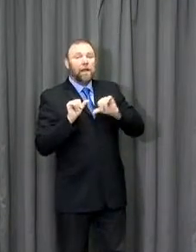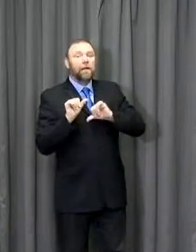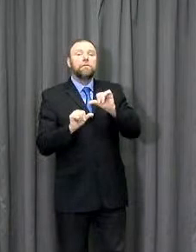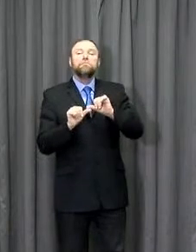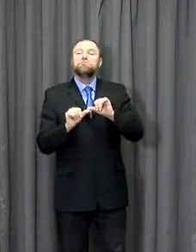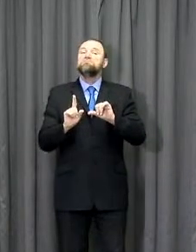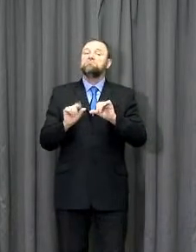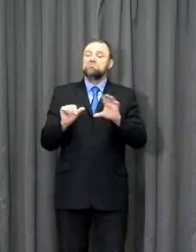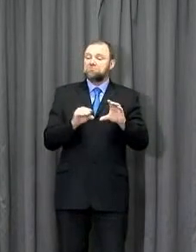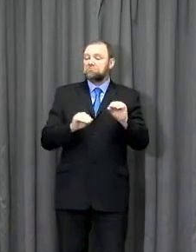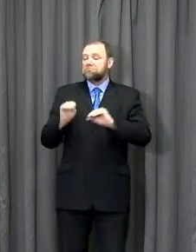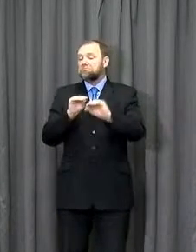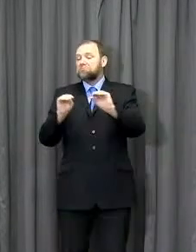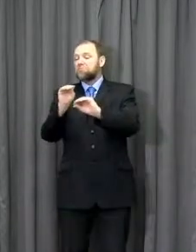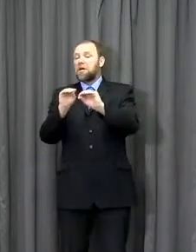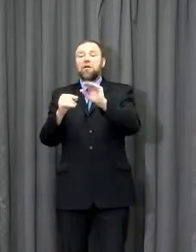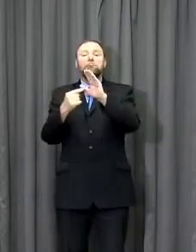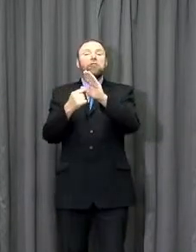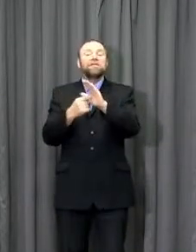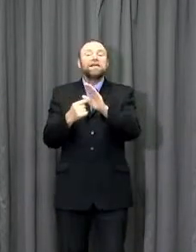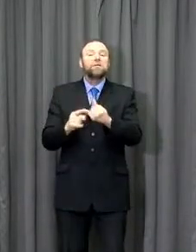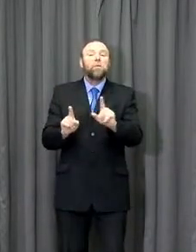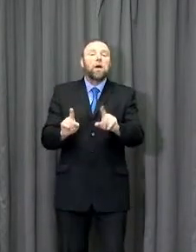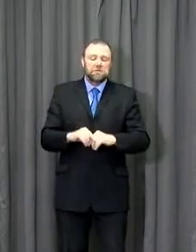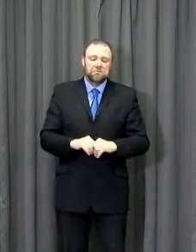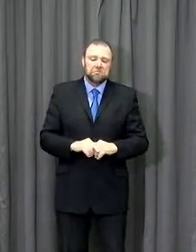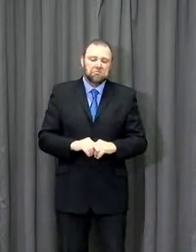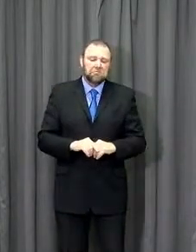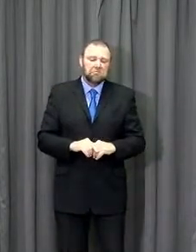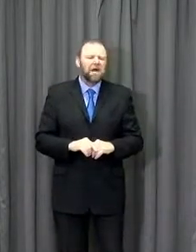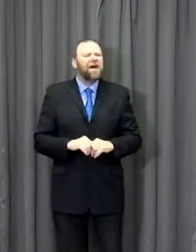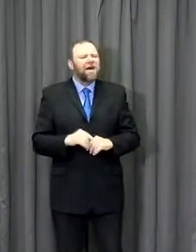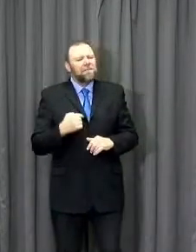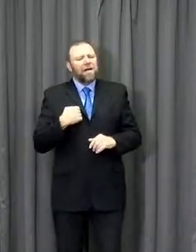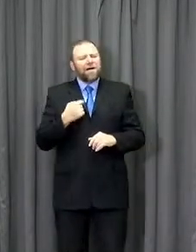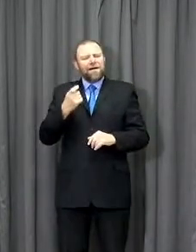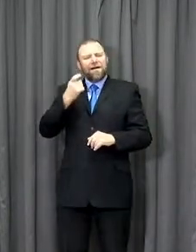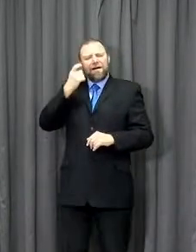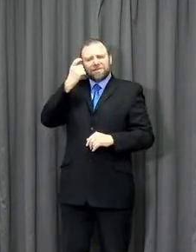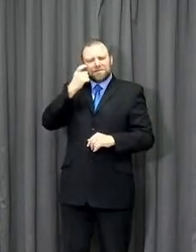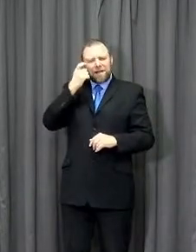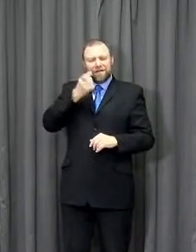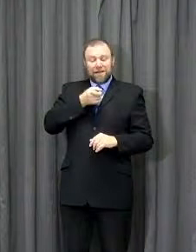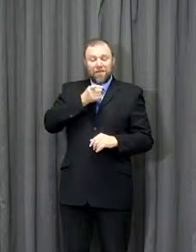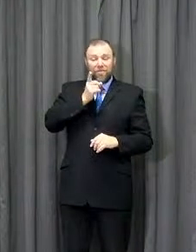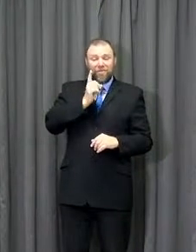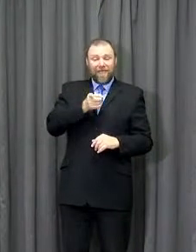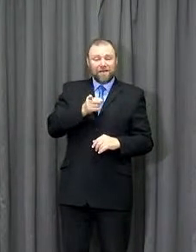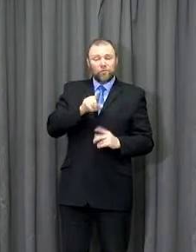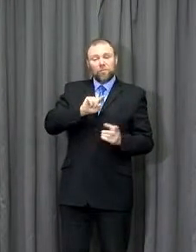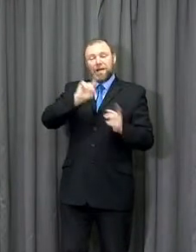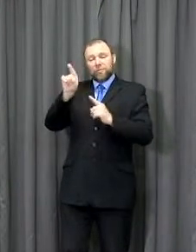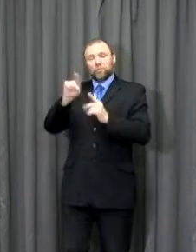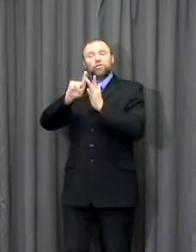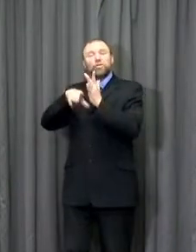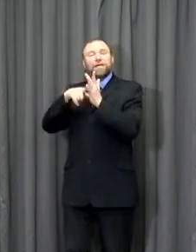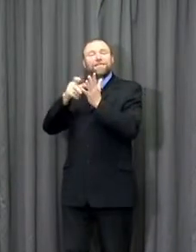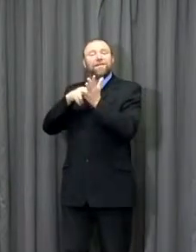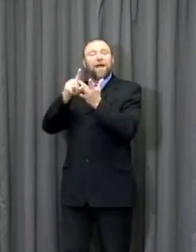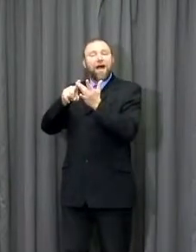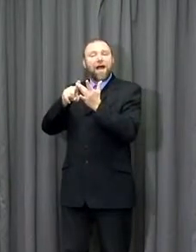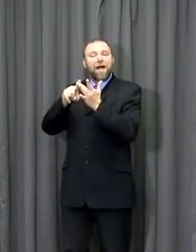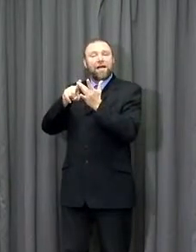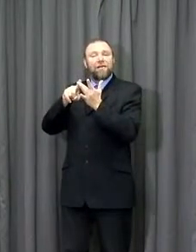how we make further prioritization. And I suspect, Tom, that will go back to JCVI for some input, but it won't just be